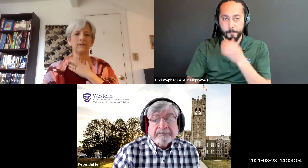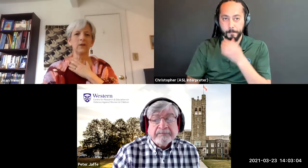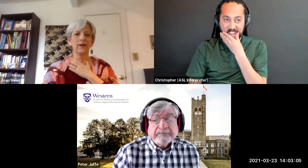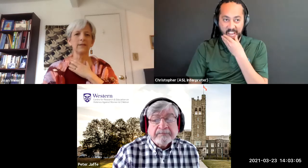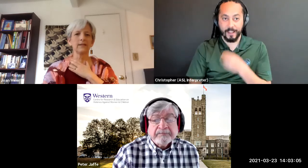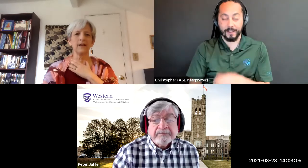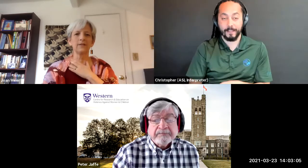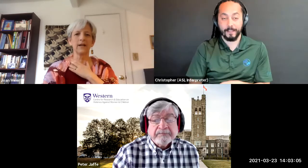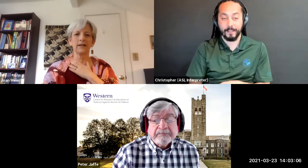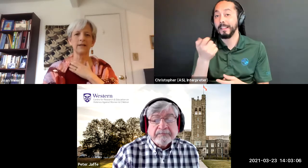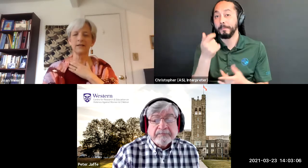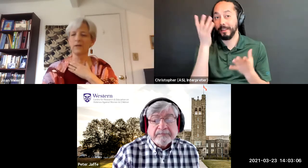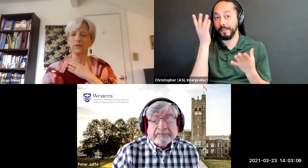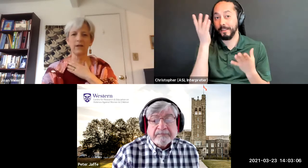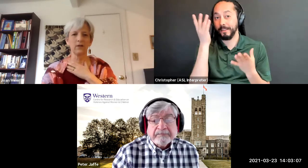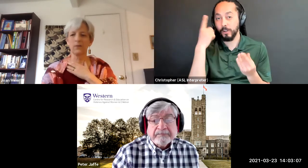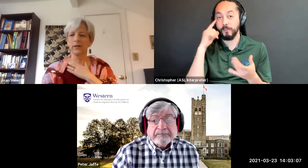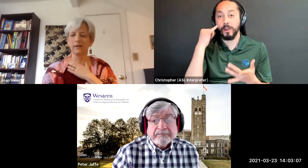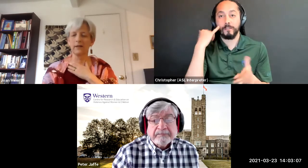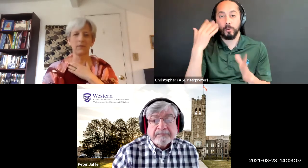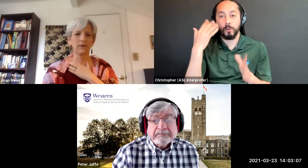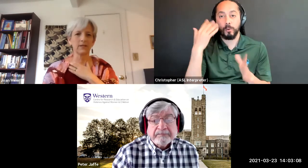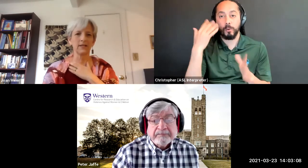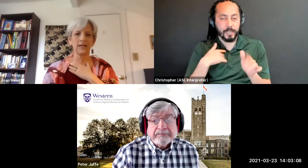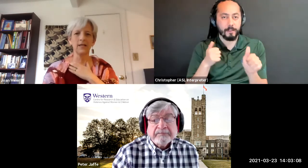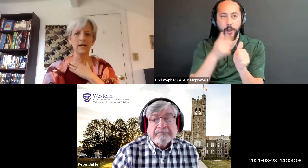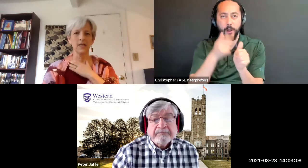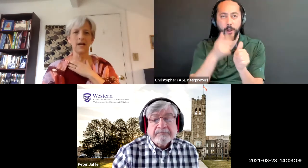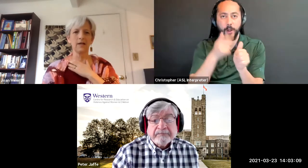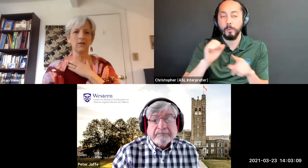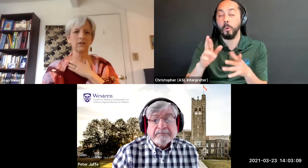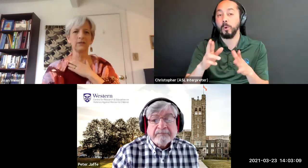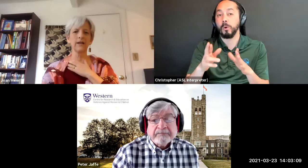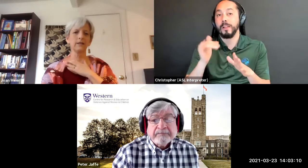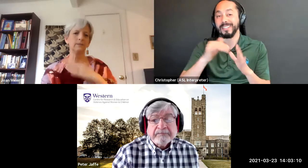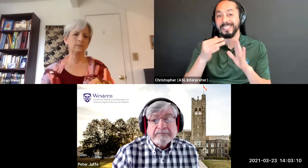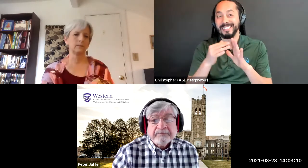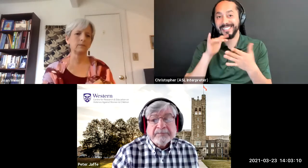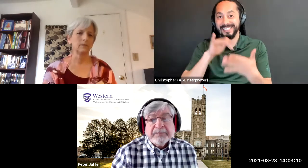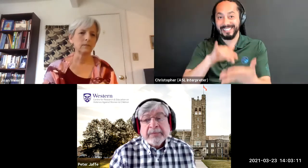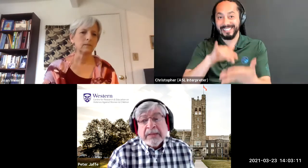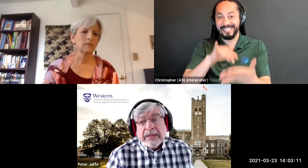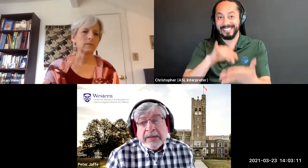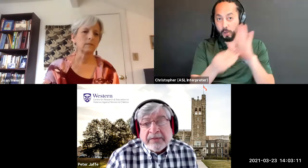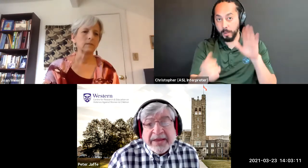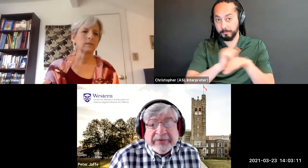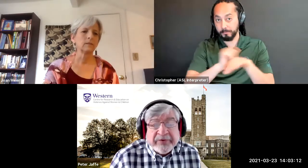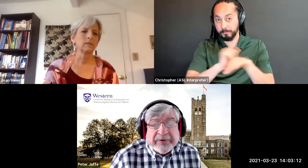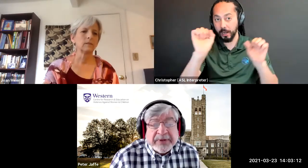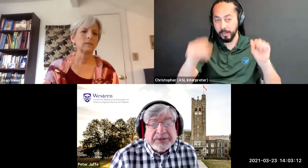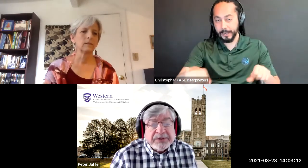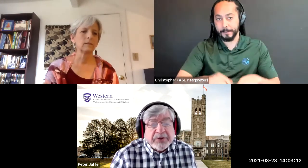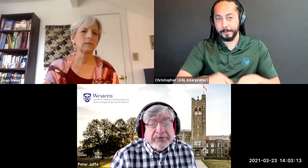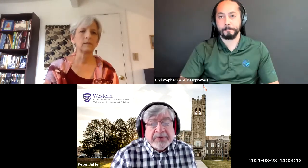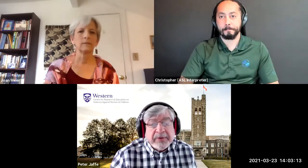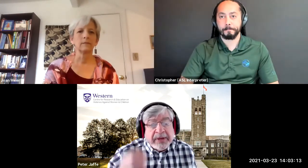Little bit of info you have in the slides for how to contact me or follow up or get a copy of the study. And over to Loretta. Thank you very